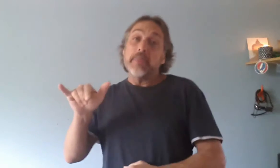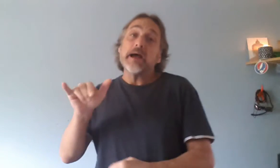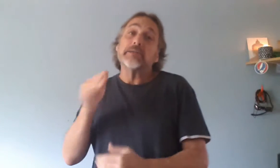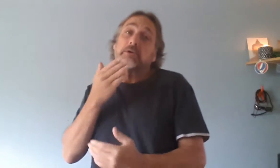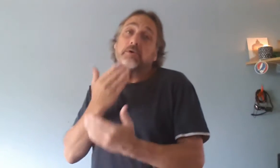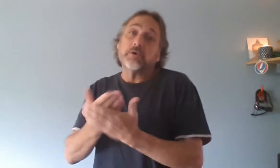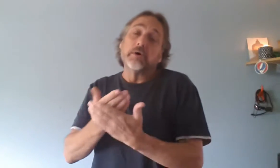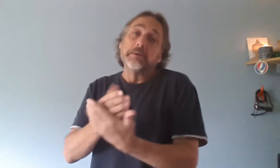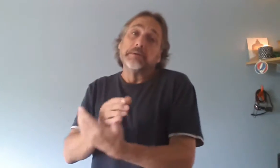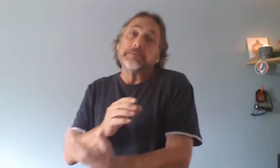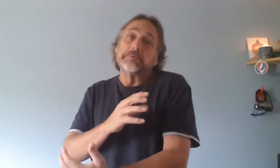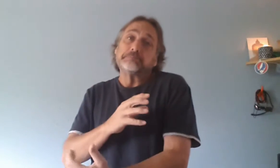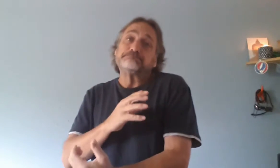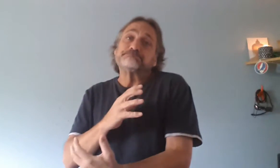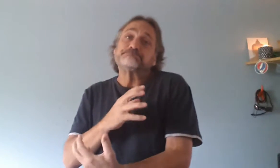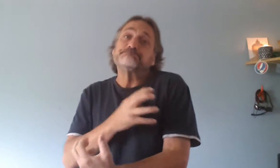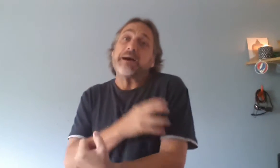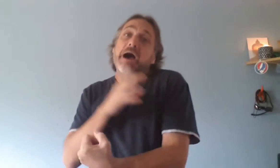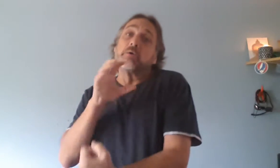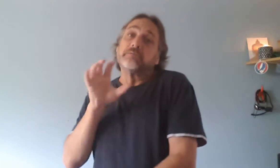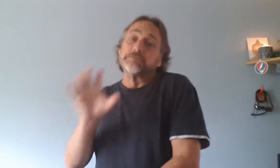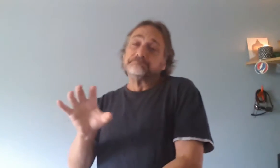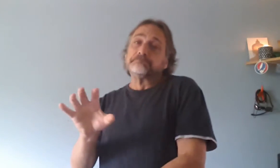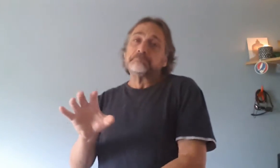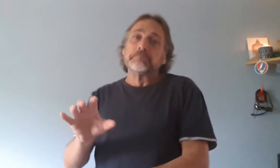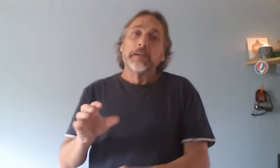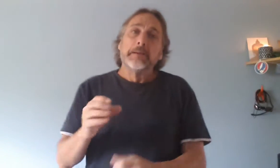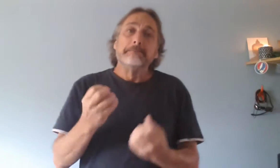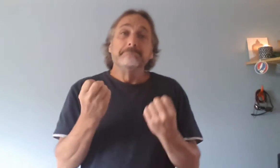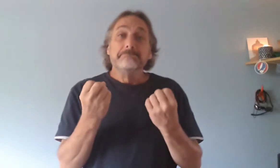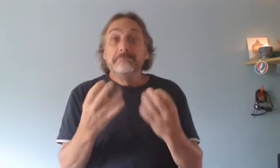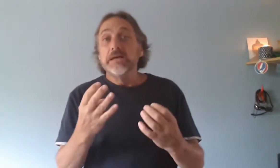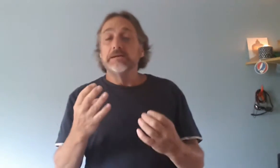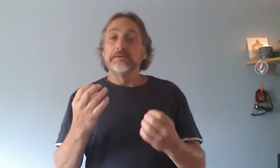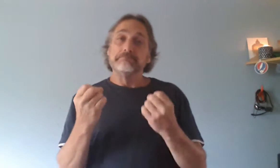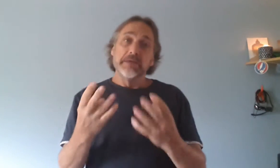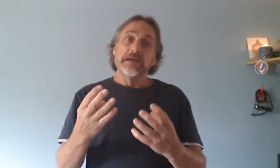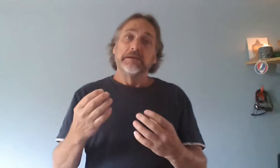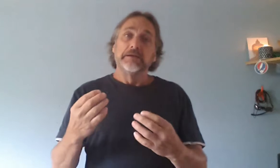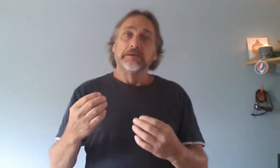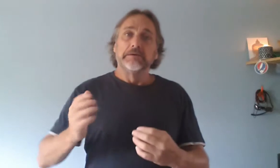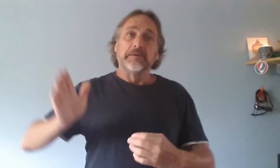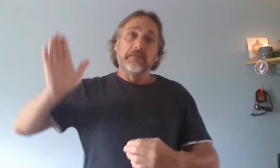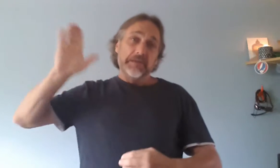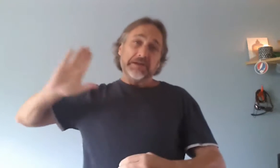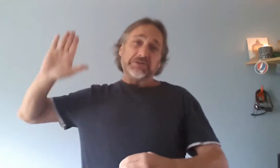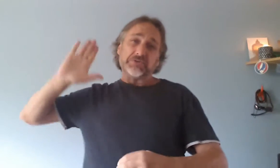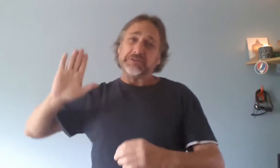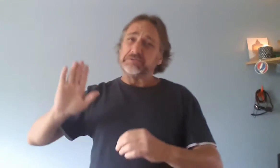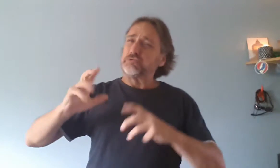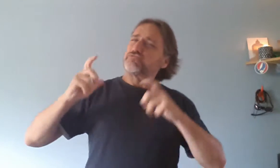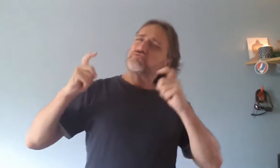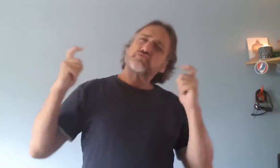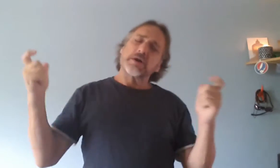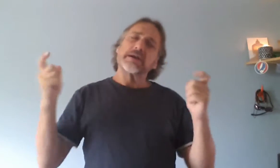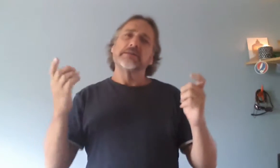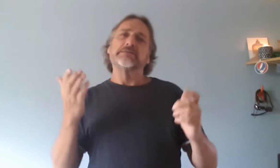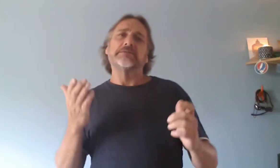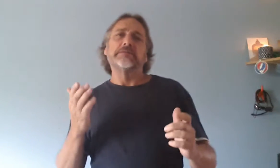greatest achievements of humanity come out of thought, and out of imagination and out of creativity. But the other piece of it